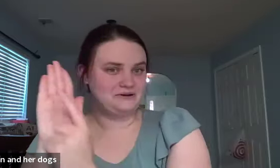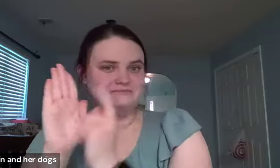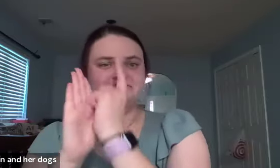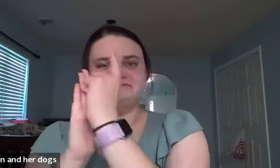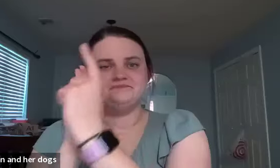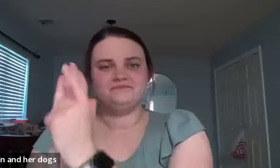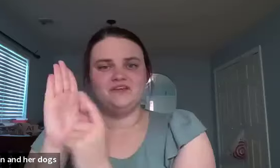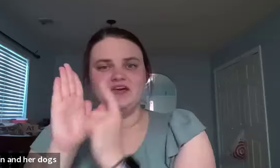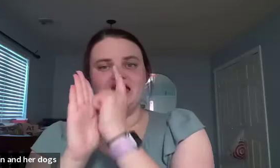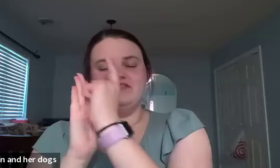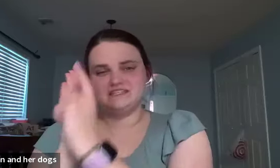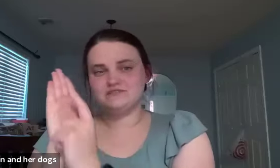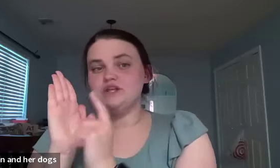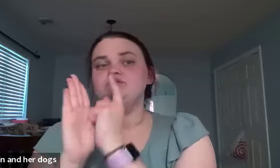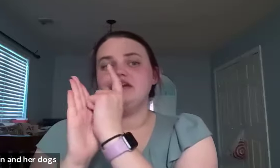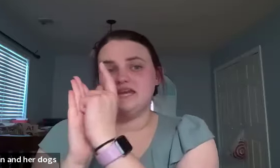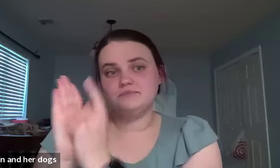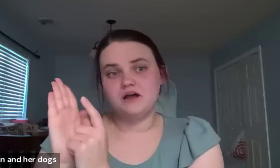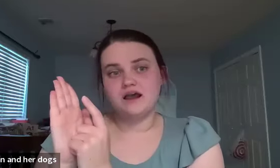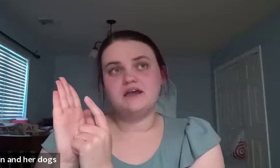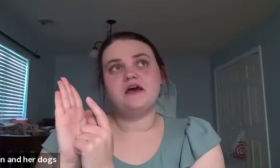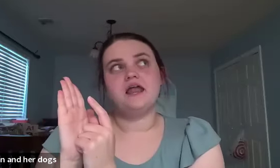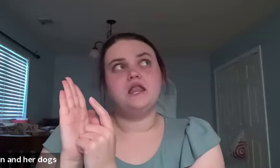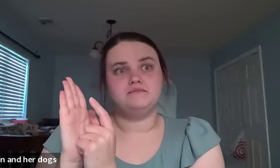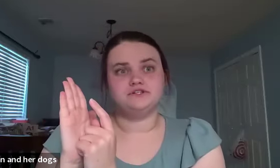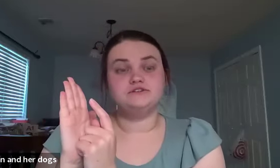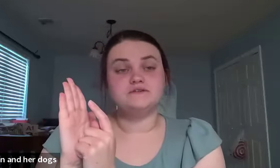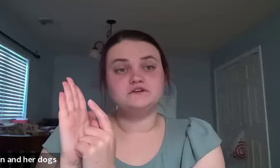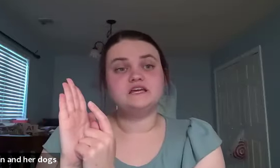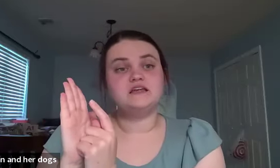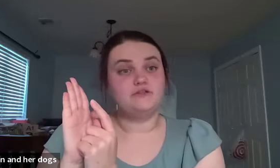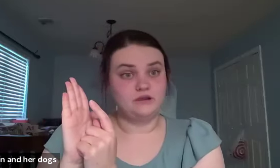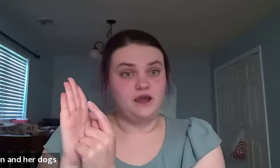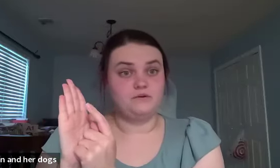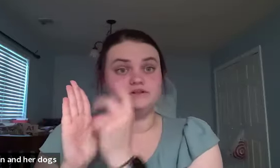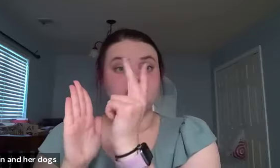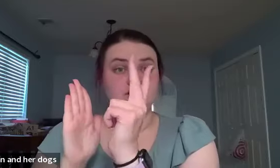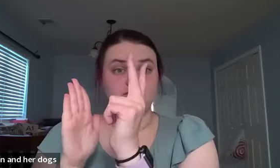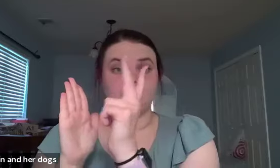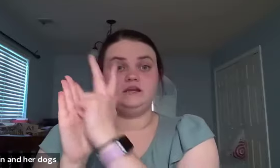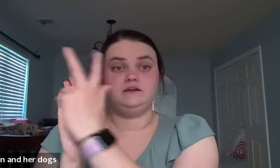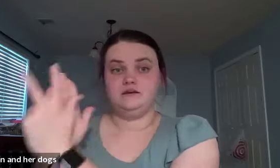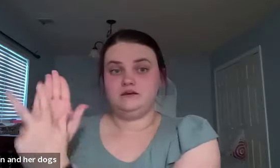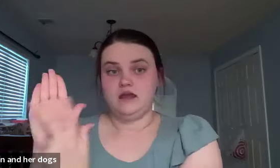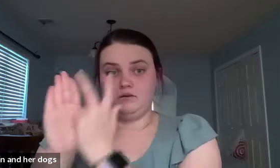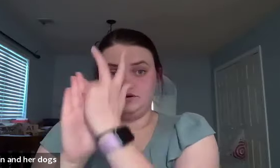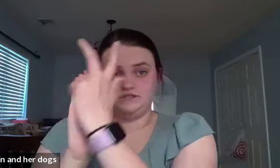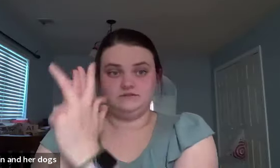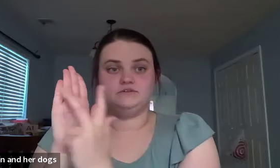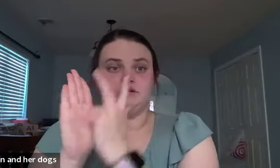hour. And this is one you can apply that number to. So if you're saying 3 hours, 3 hours,